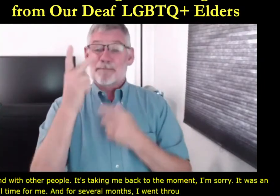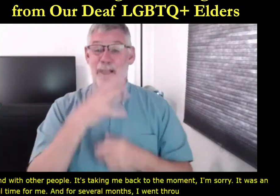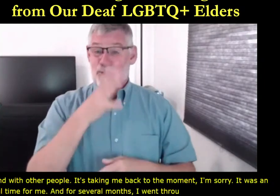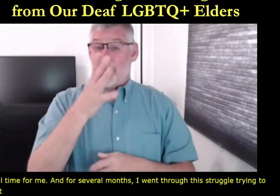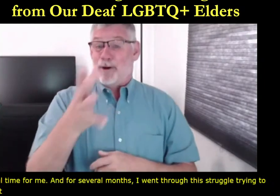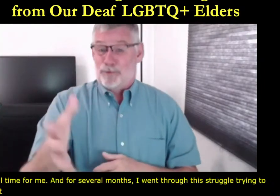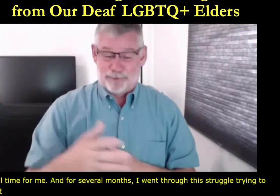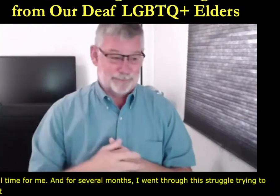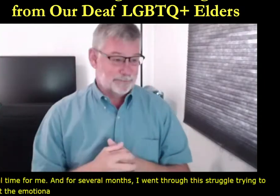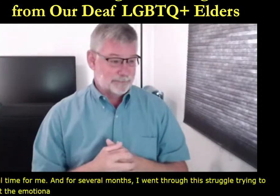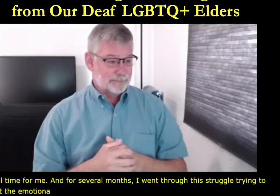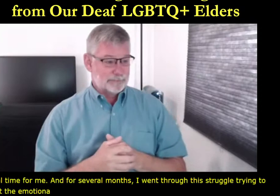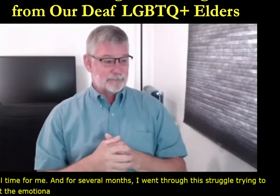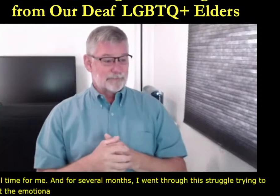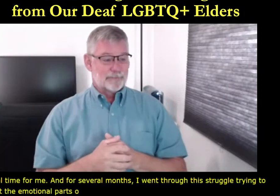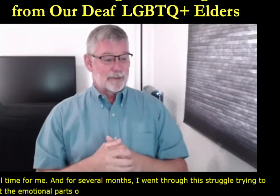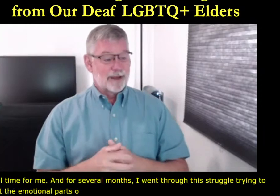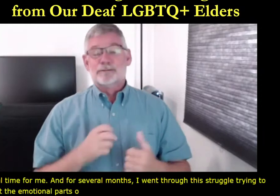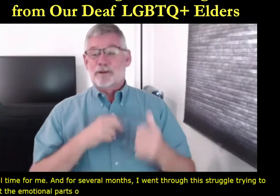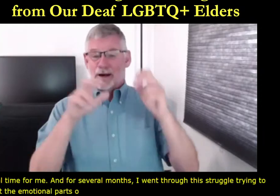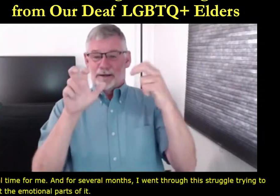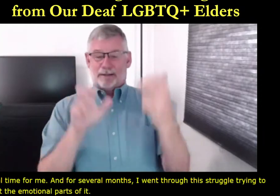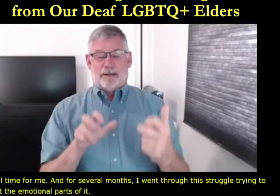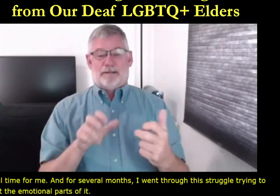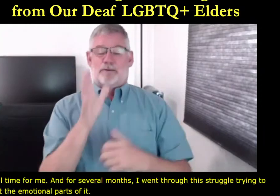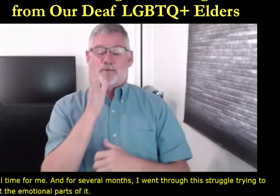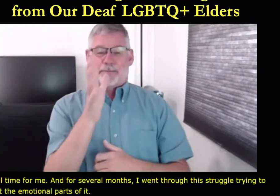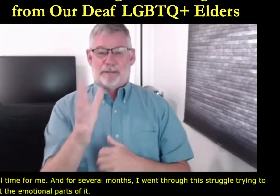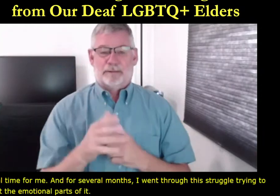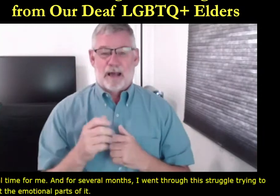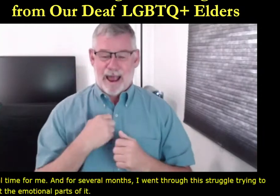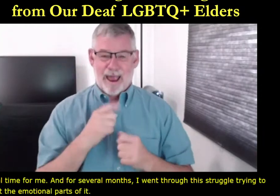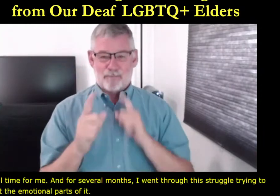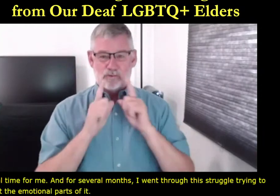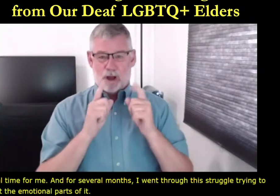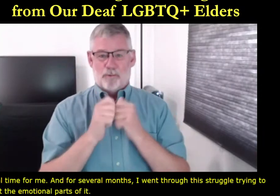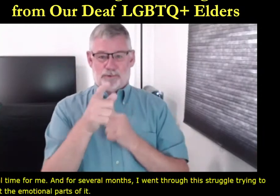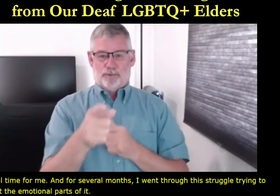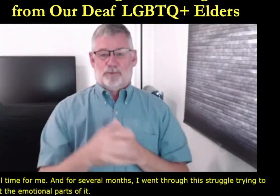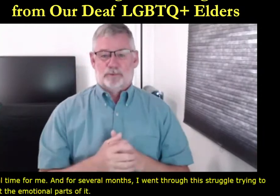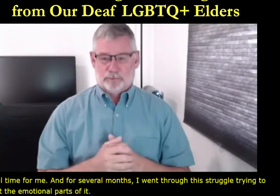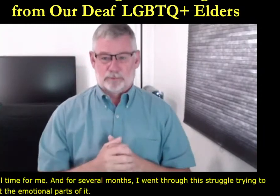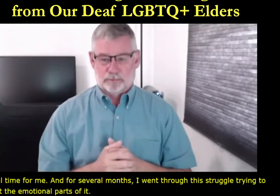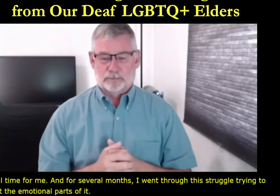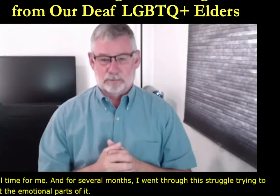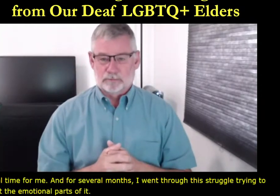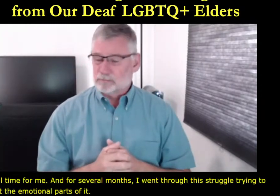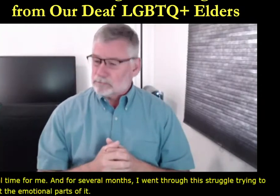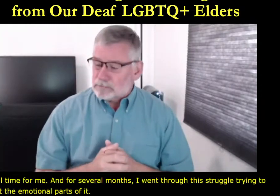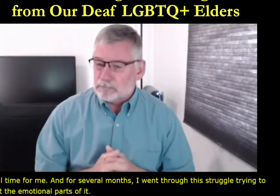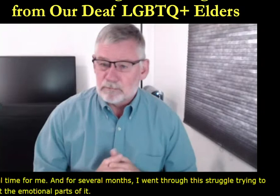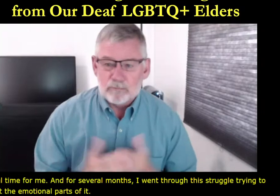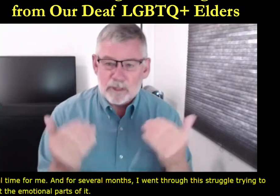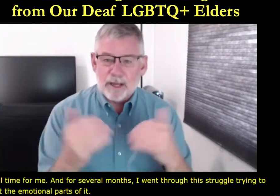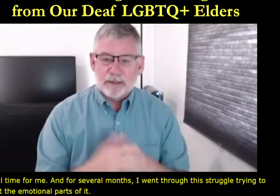i wanted to see my grandmother and we sat down and i i said to her i need to talk with you